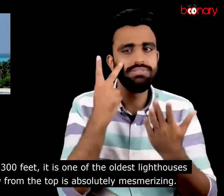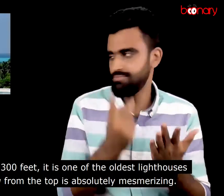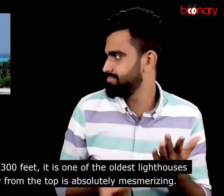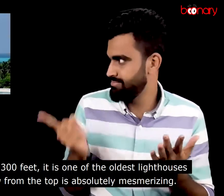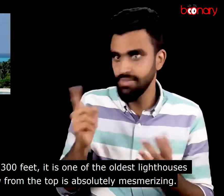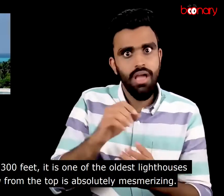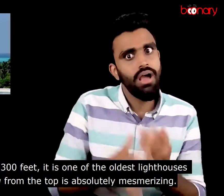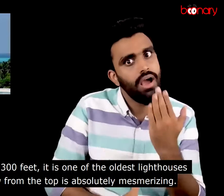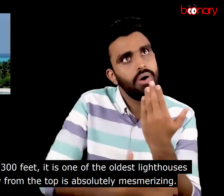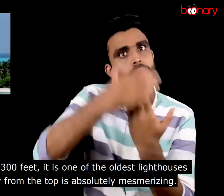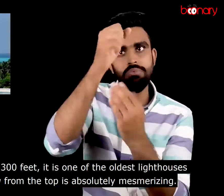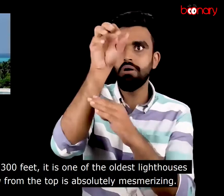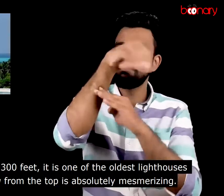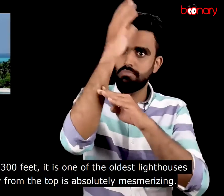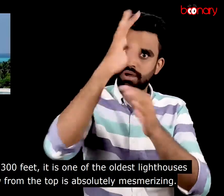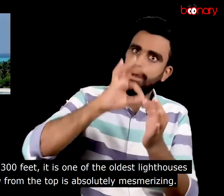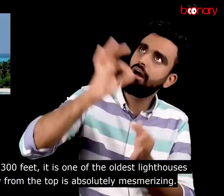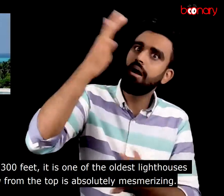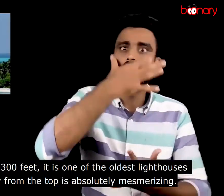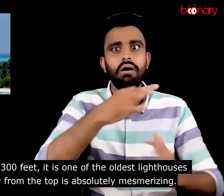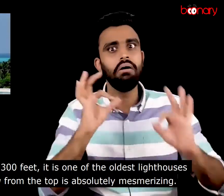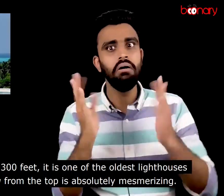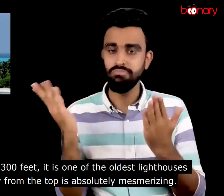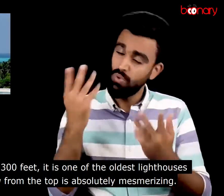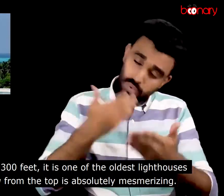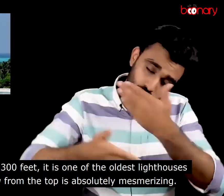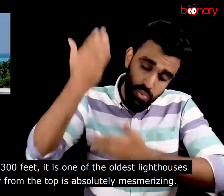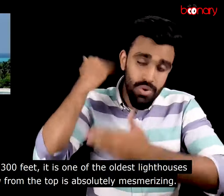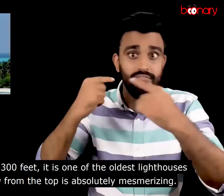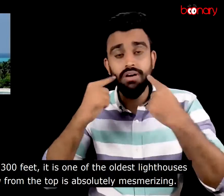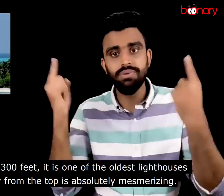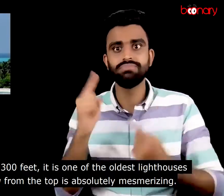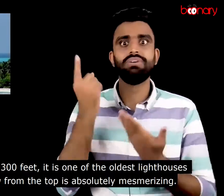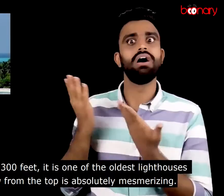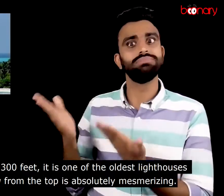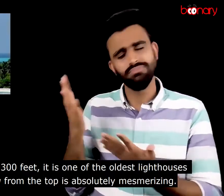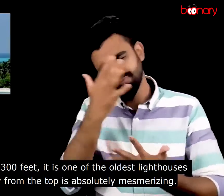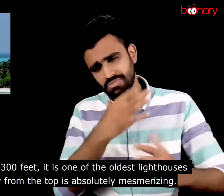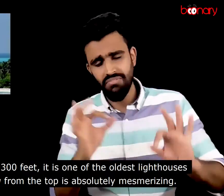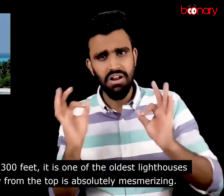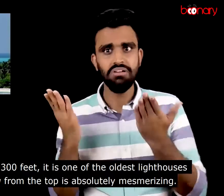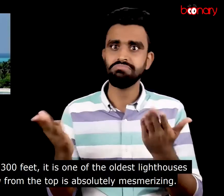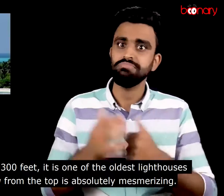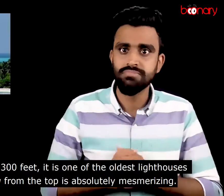300 feet. It is one of the oldest lighthouses and the view from the top is absolutely